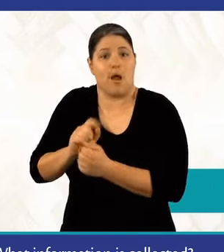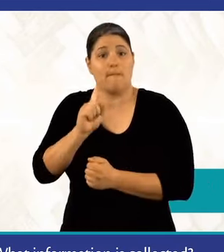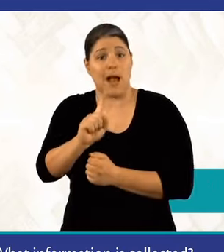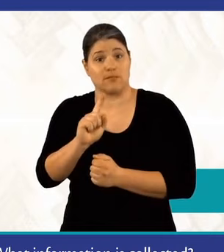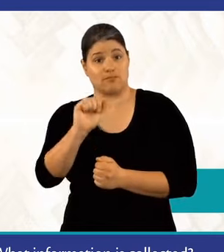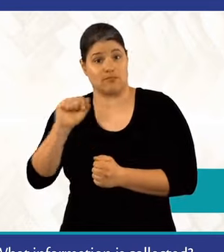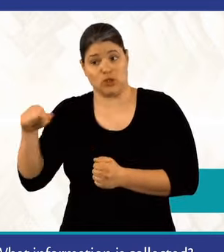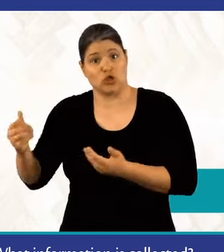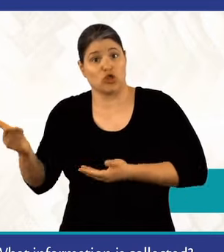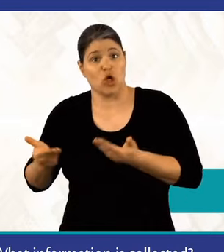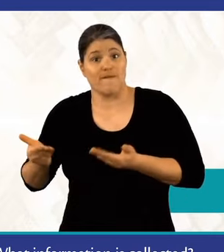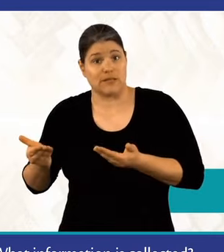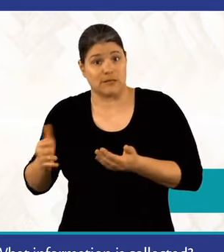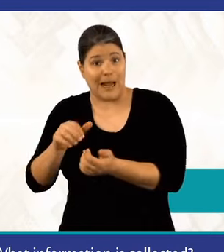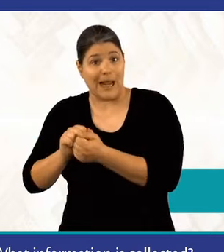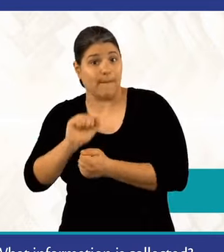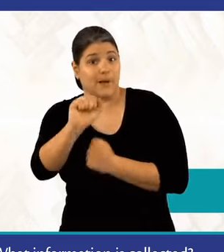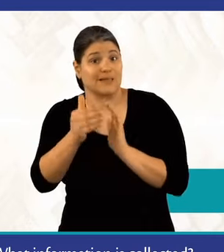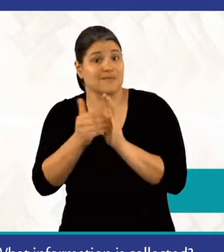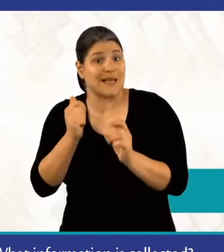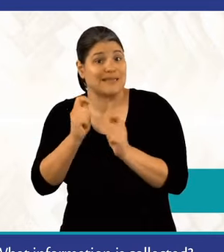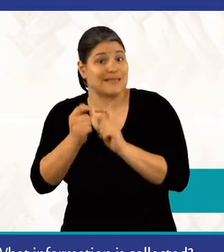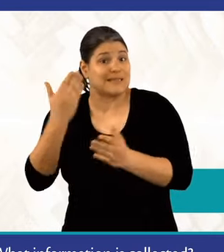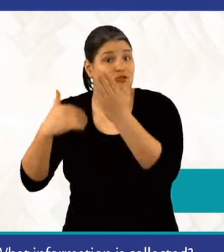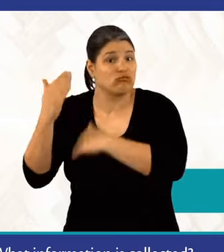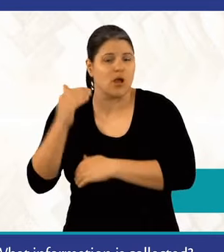But the program will not track your smear history.